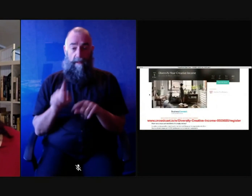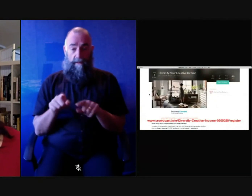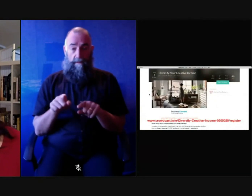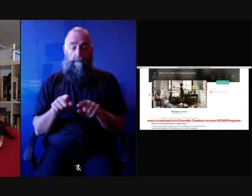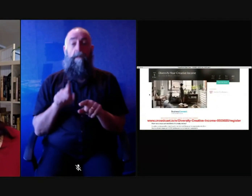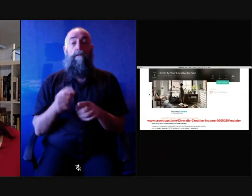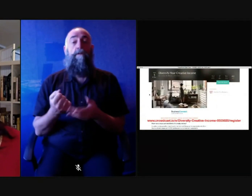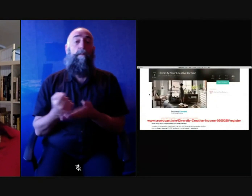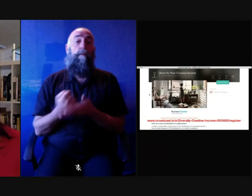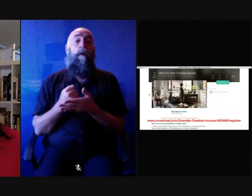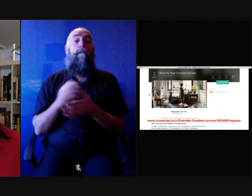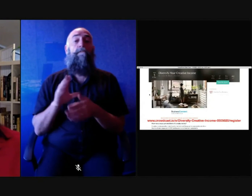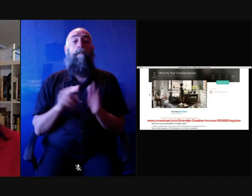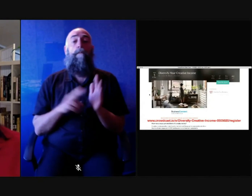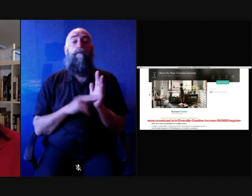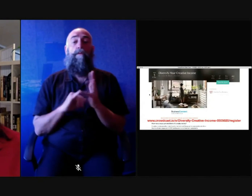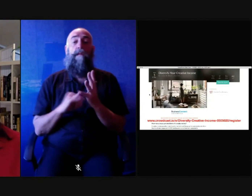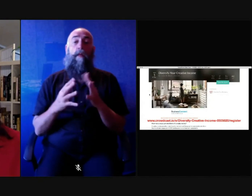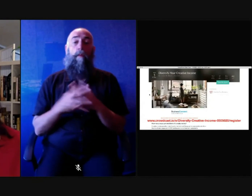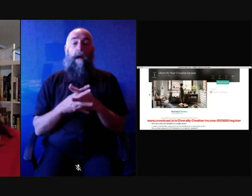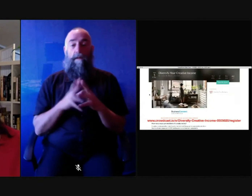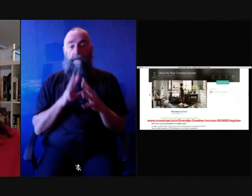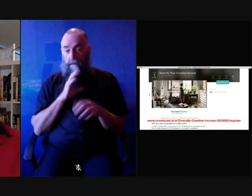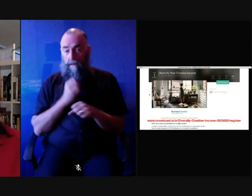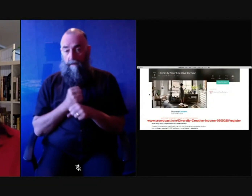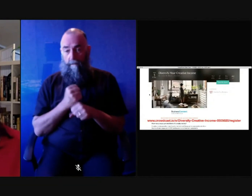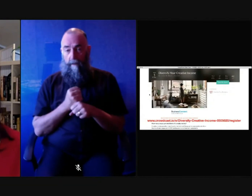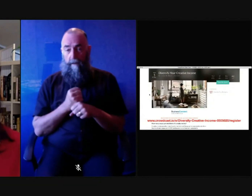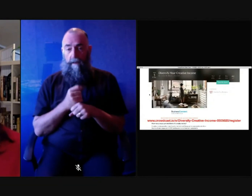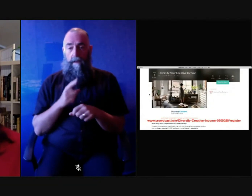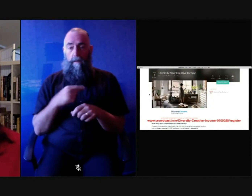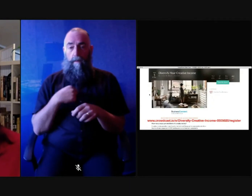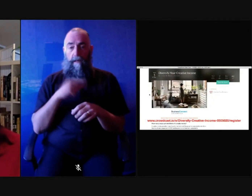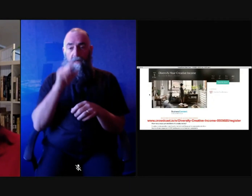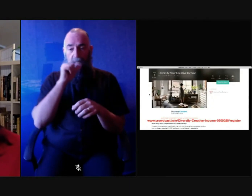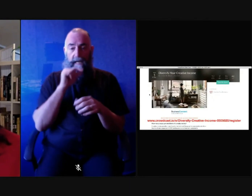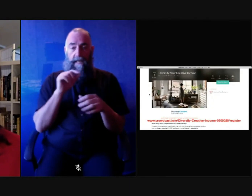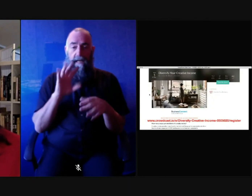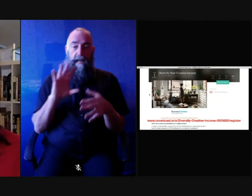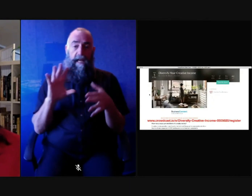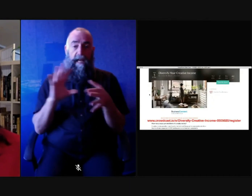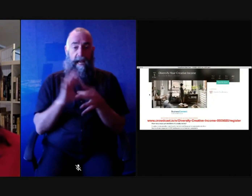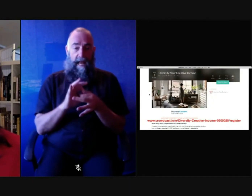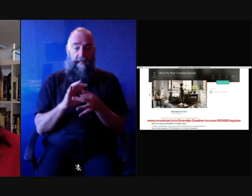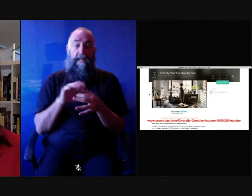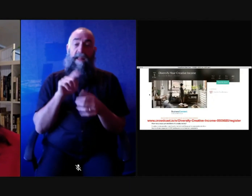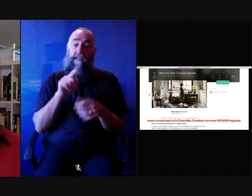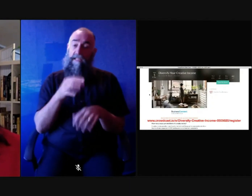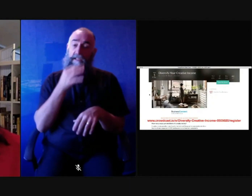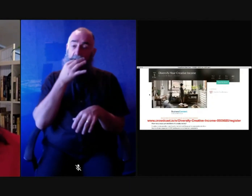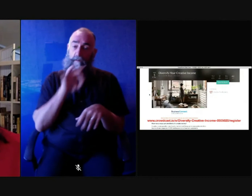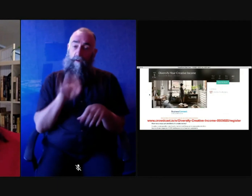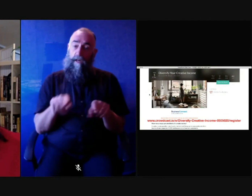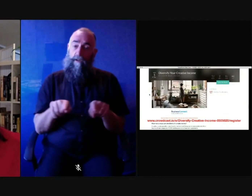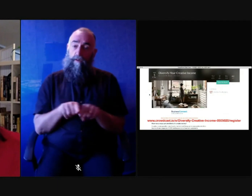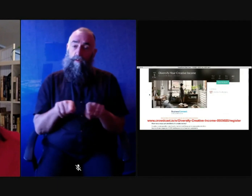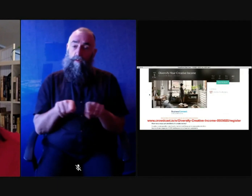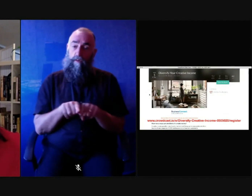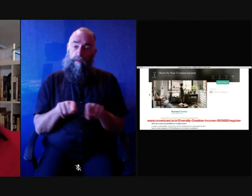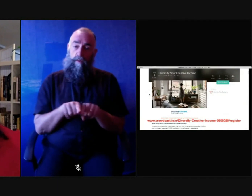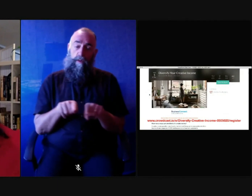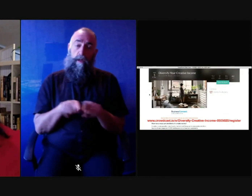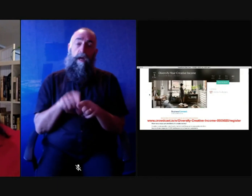South Wales Government through Business Connect and is also completely free. It's on the 5th of May, and it's